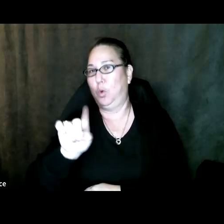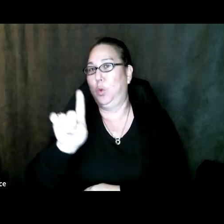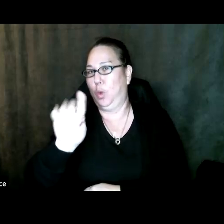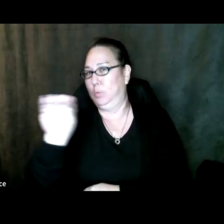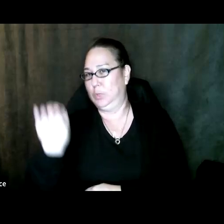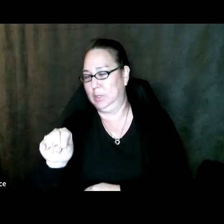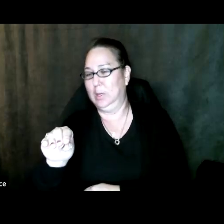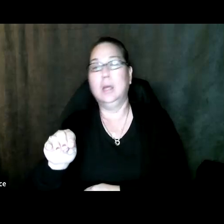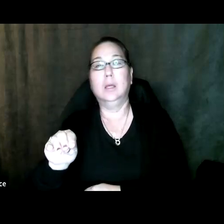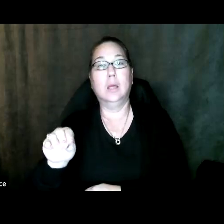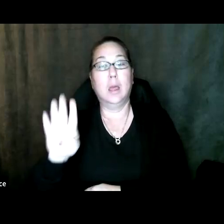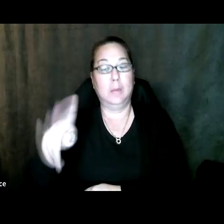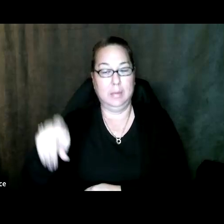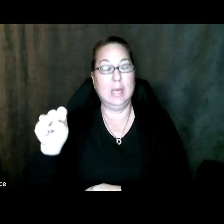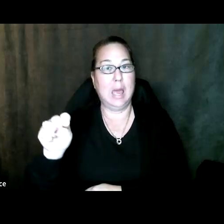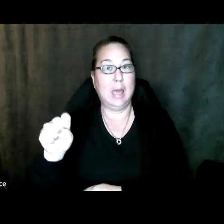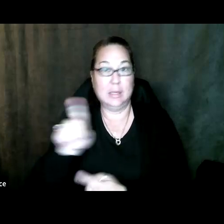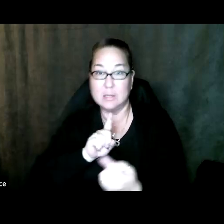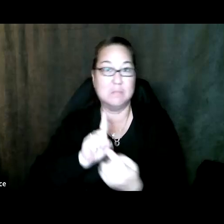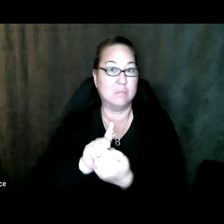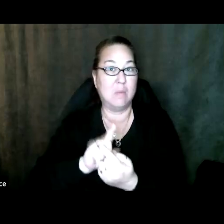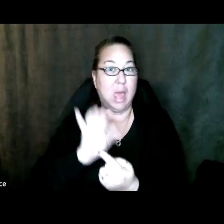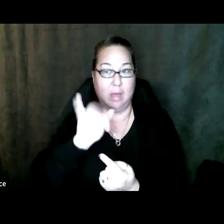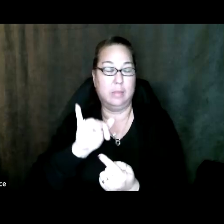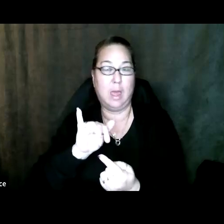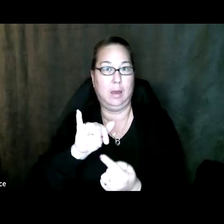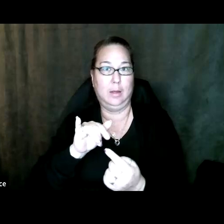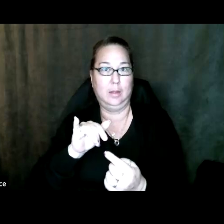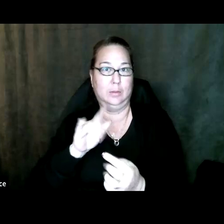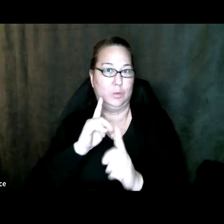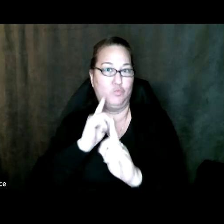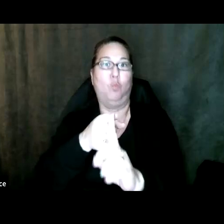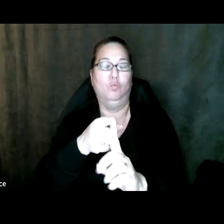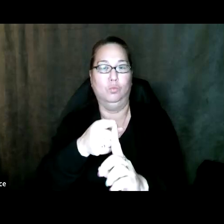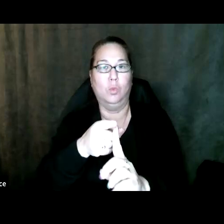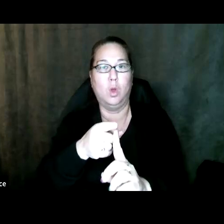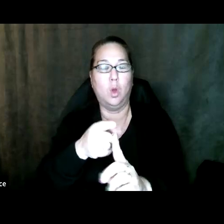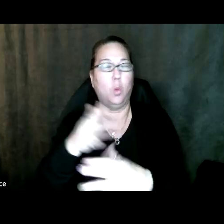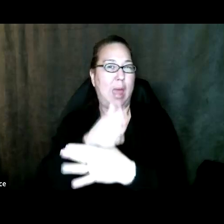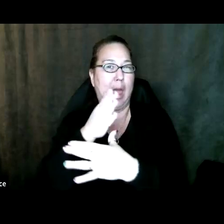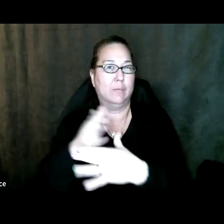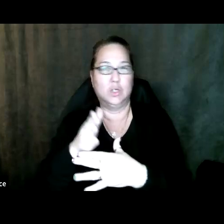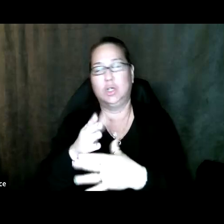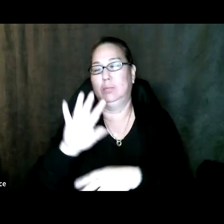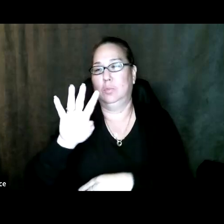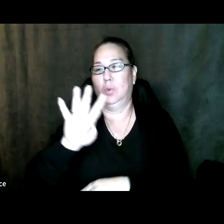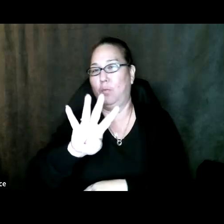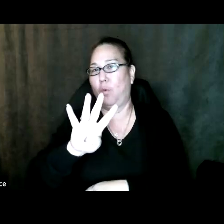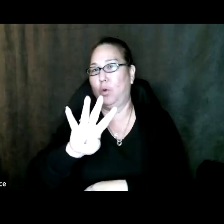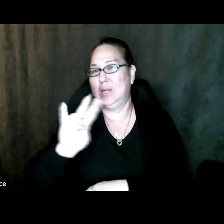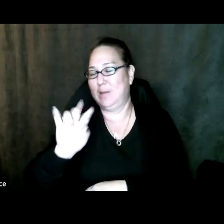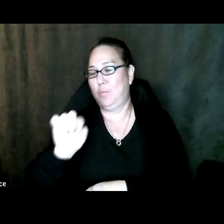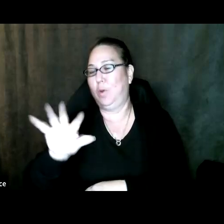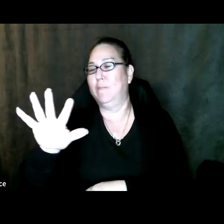BPS met the targets for the chronic absenteeism targets at the high school level with an average rate of